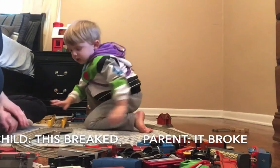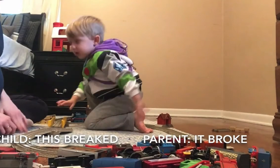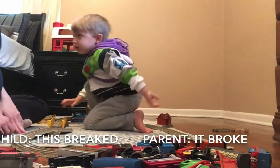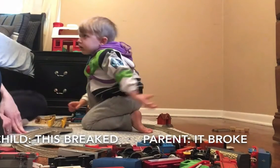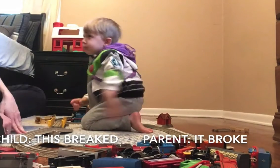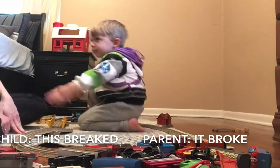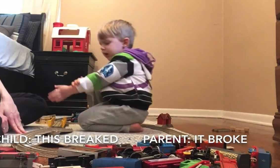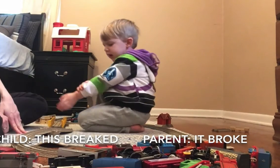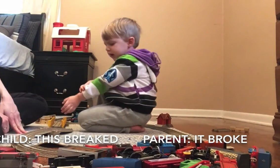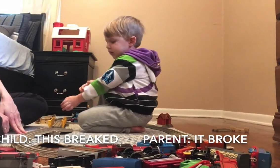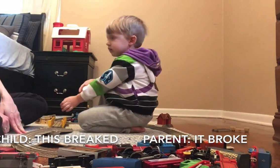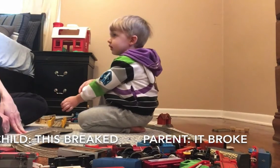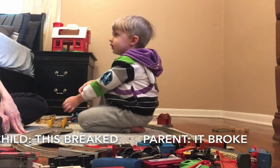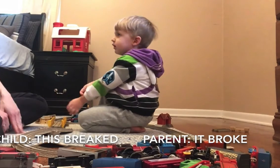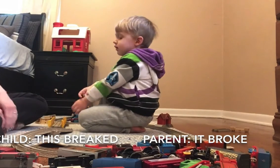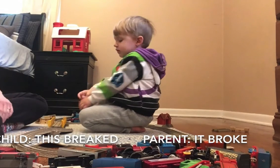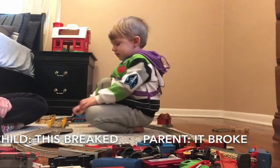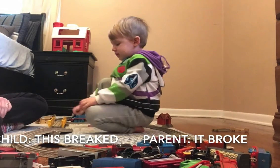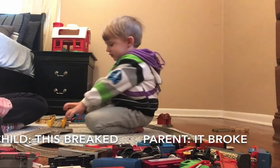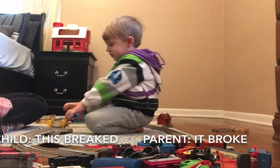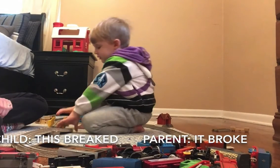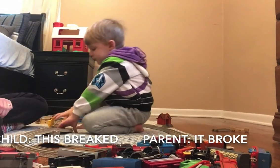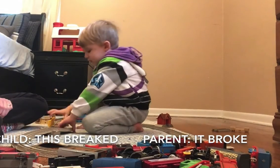This plate. Oh no, it broke.